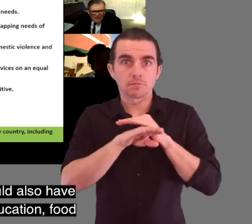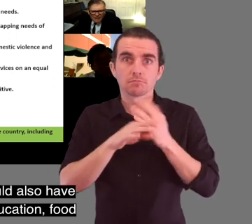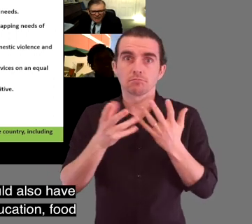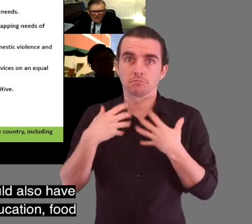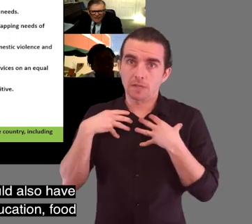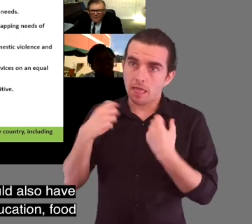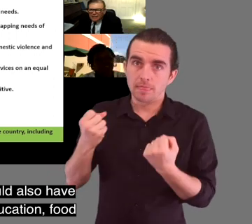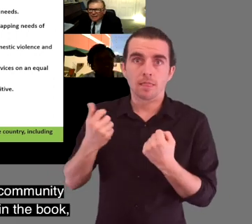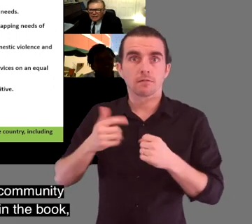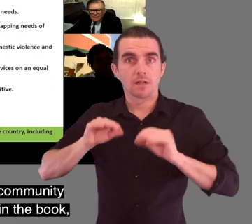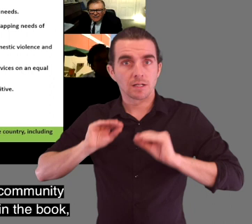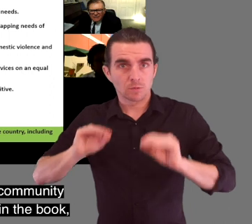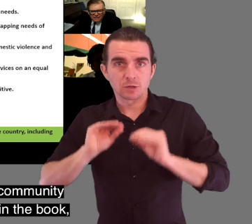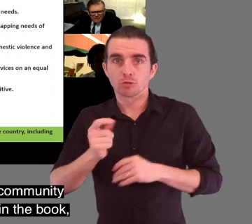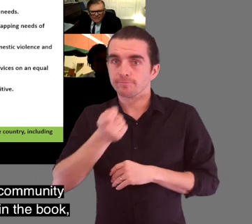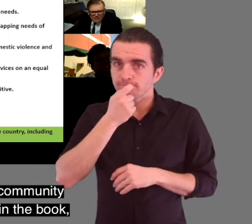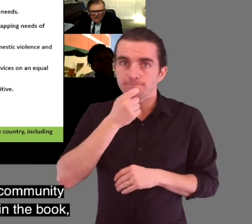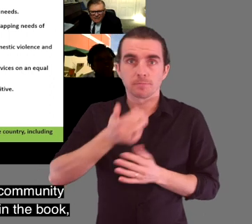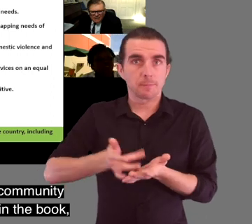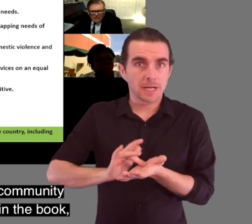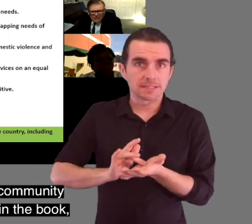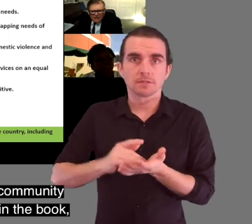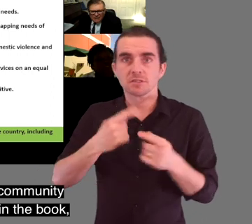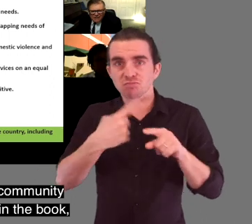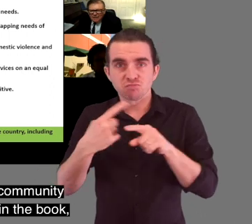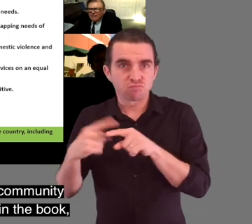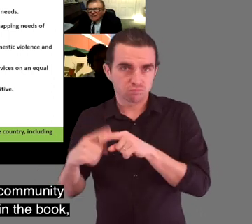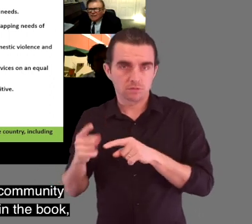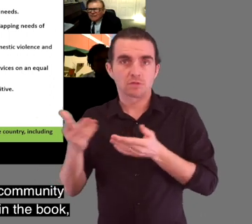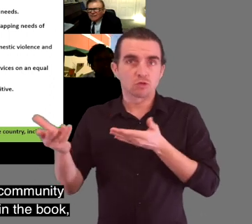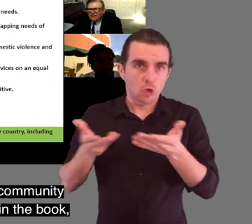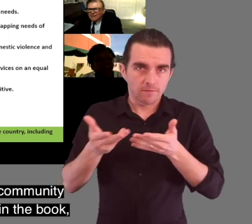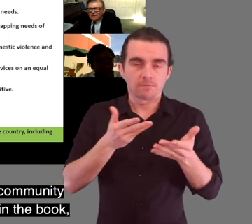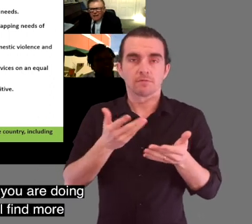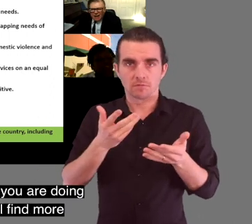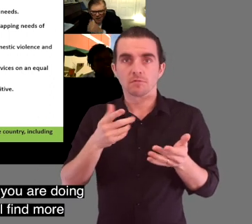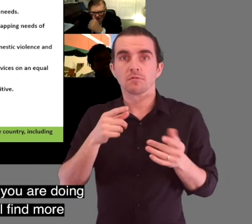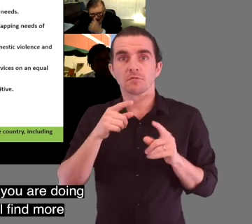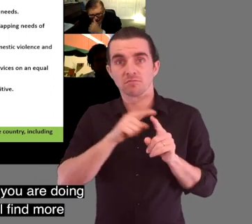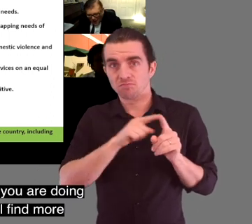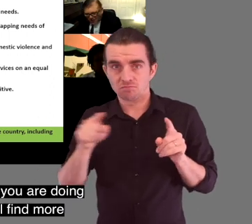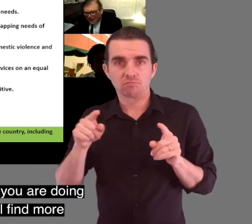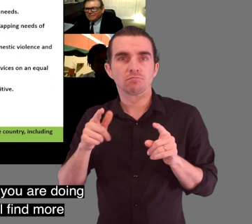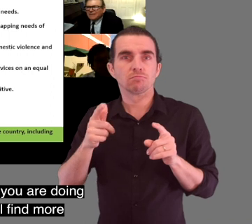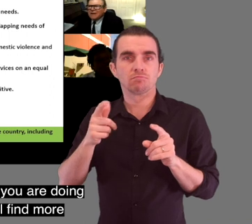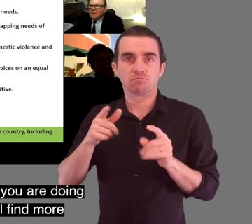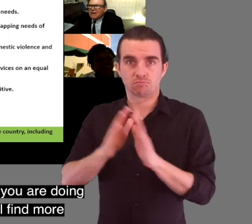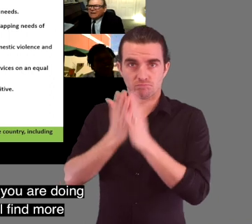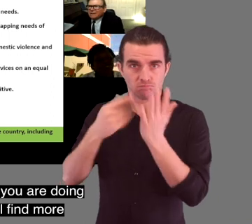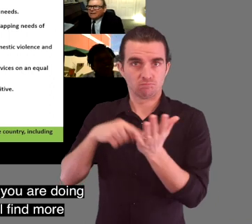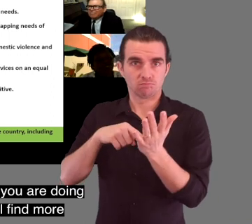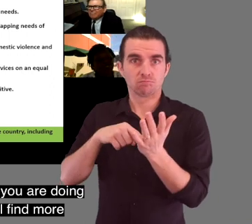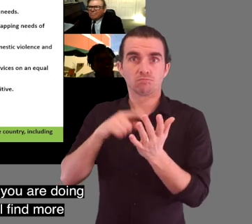and education, and medicine and other community services on our basis. The rest are in the book, in the workbook, okay. and when you're